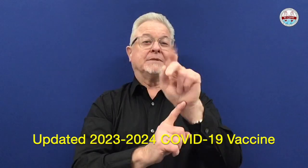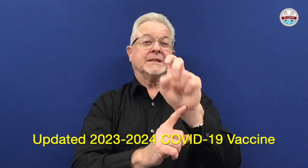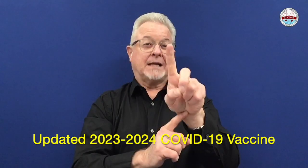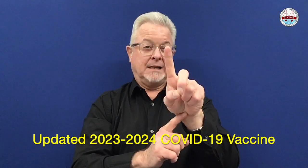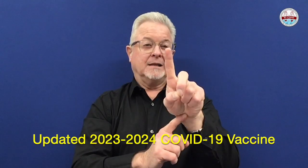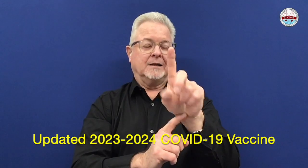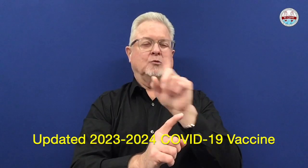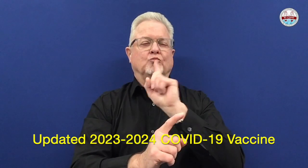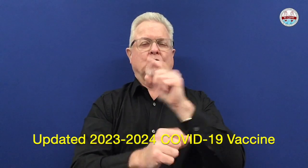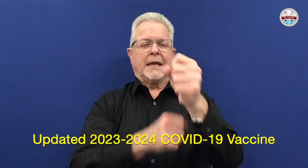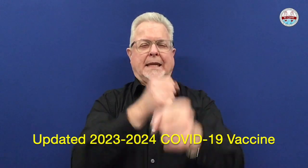coronavirus vaccine.